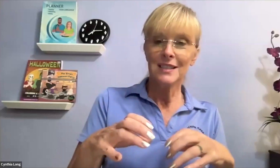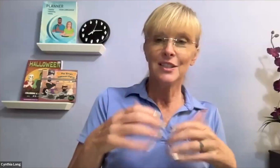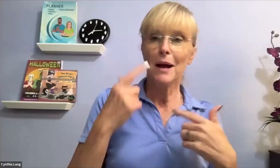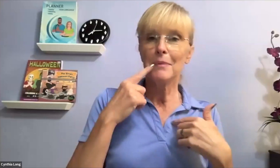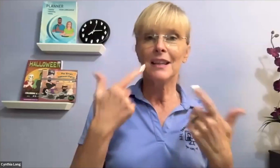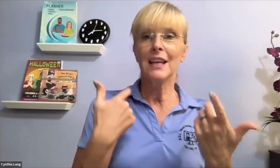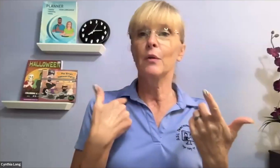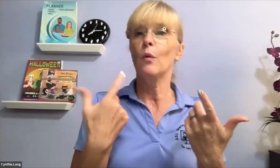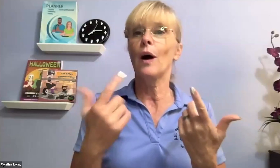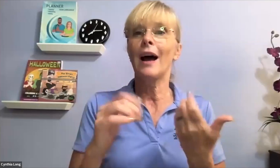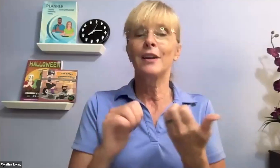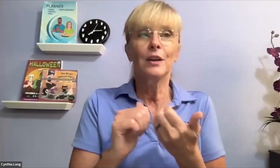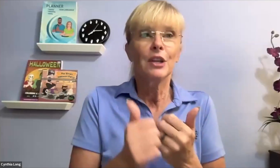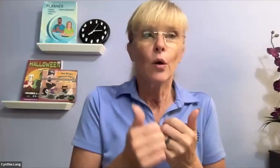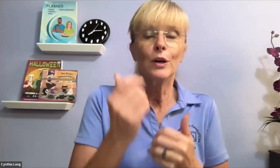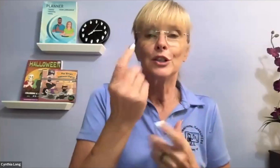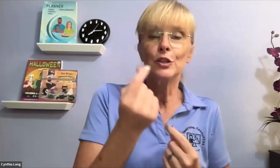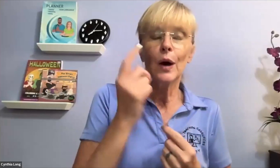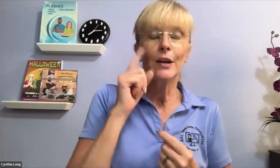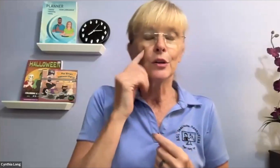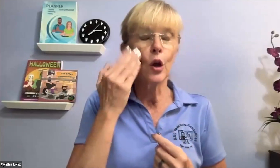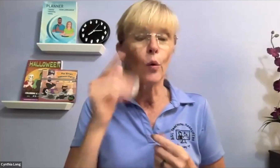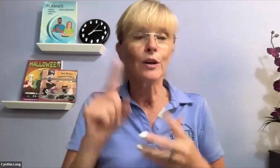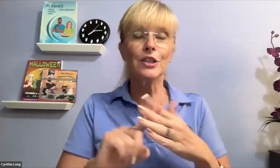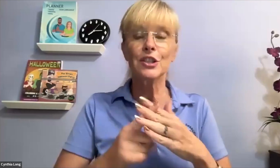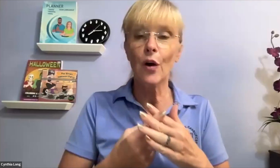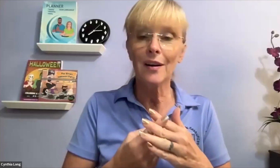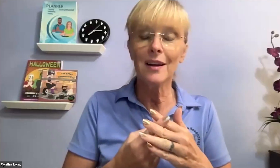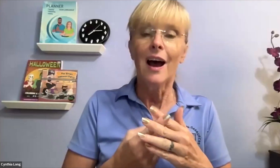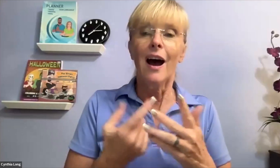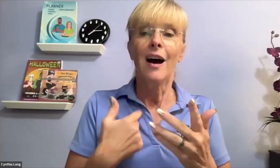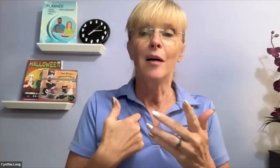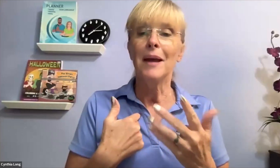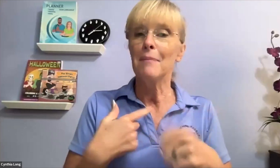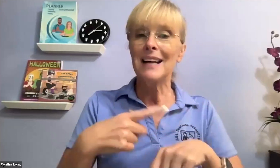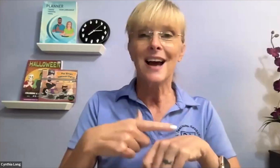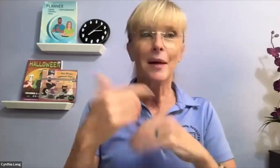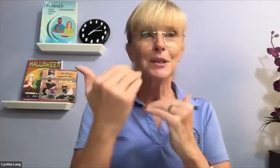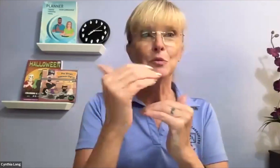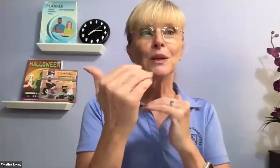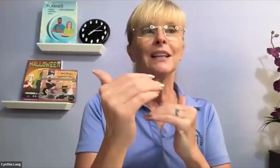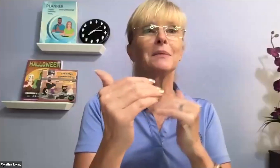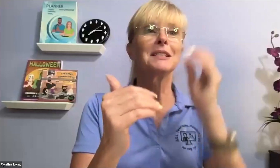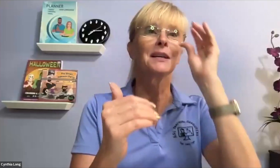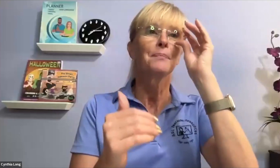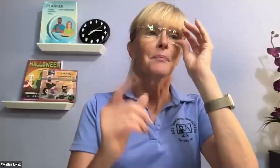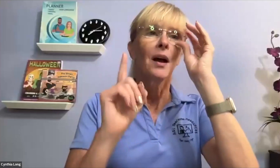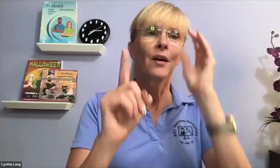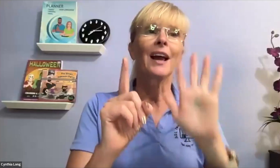this, you might be thinking, well, I don't even know what to do. I don't know where to start. And my time is really limited. Okay,